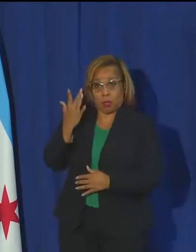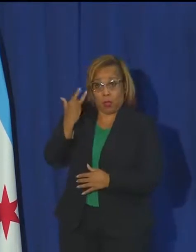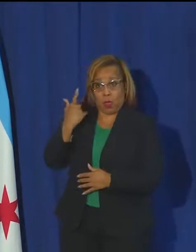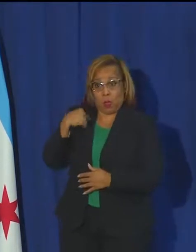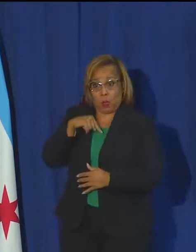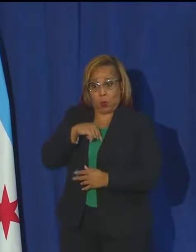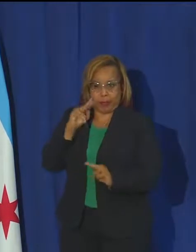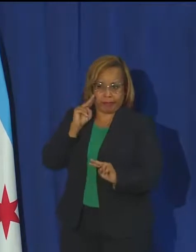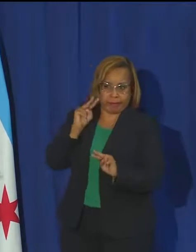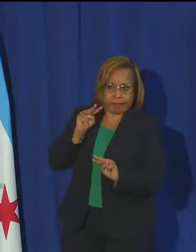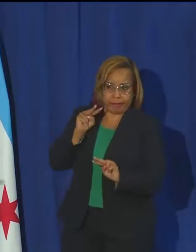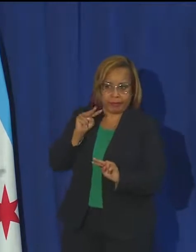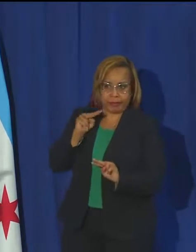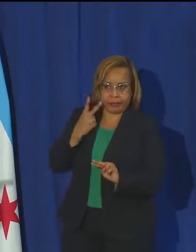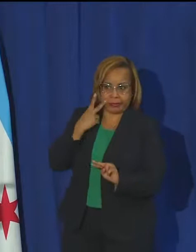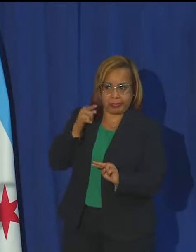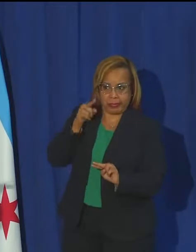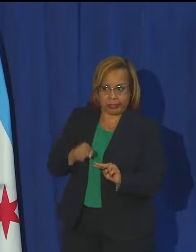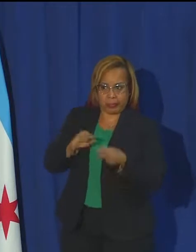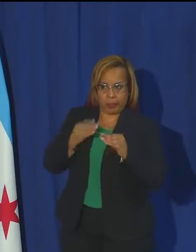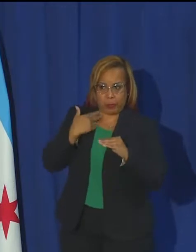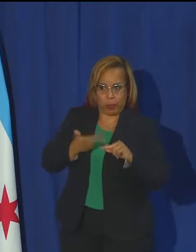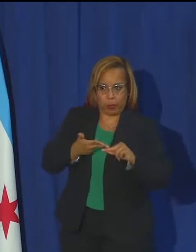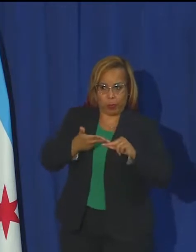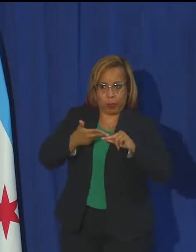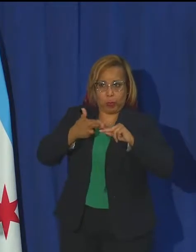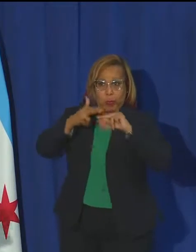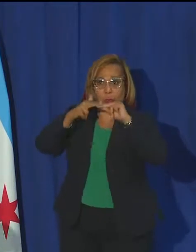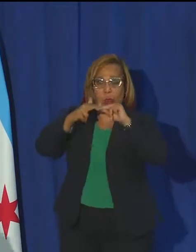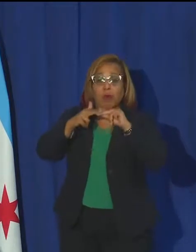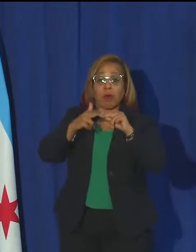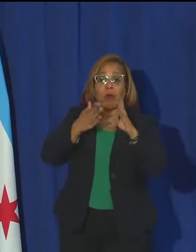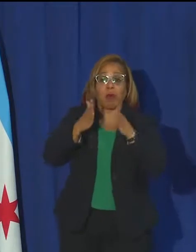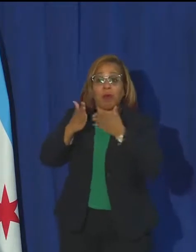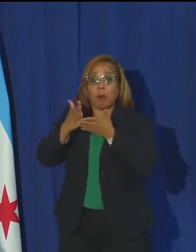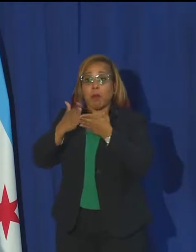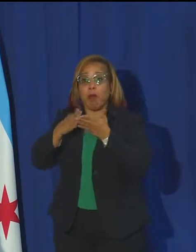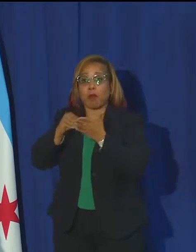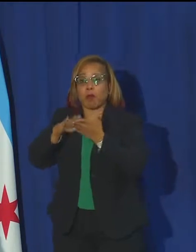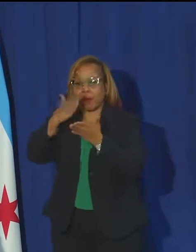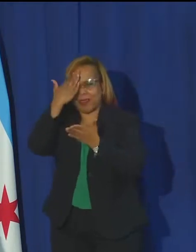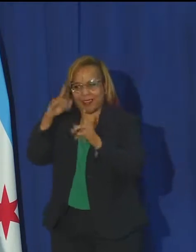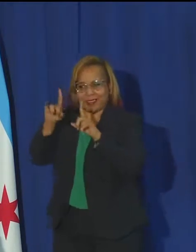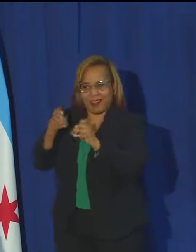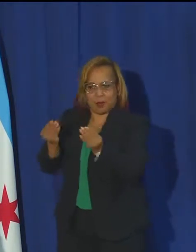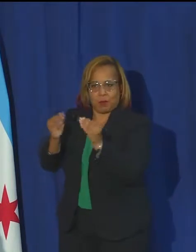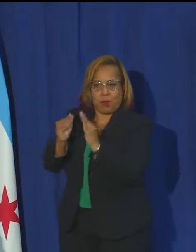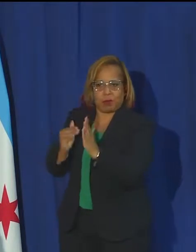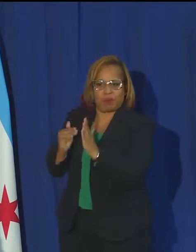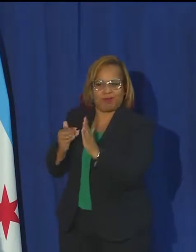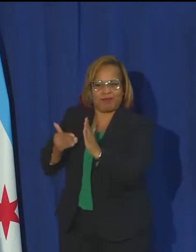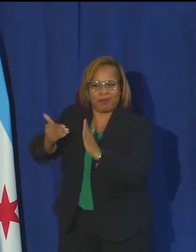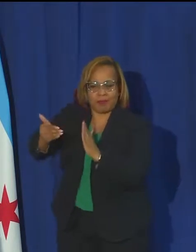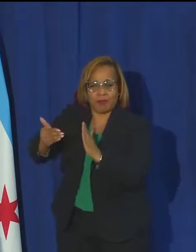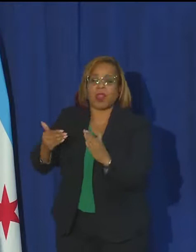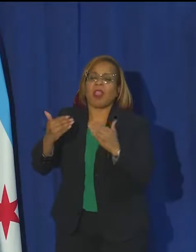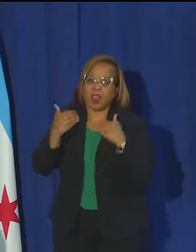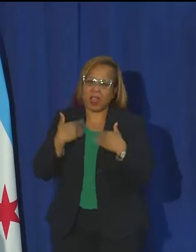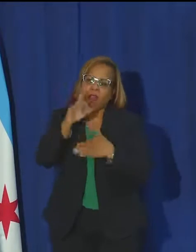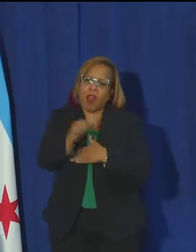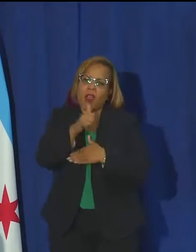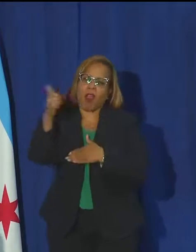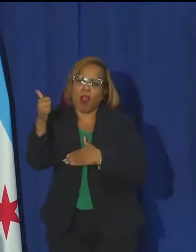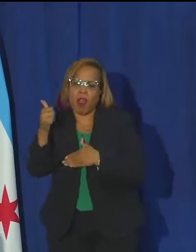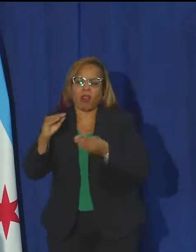we expect to see these cases continue to grow is partly reflected because of tests. So there are a couple of